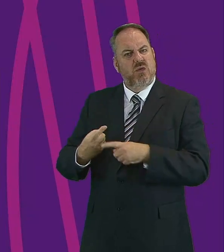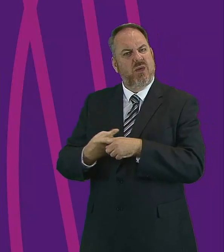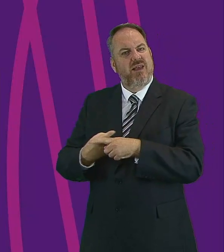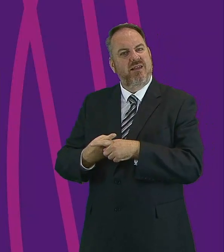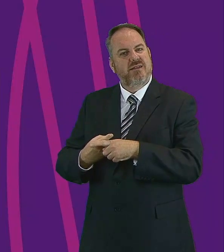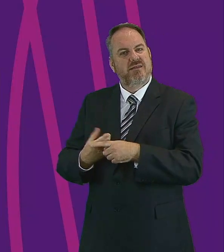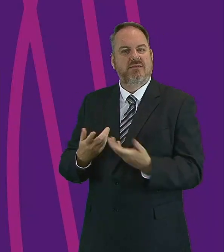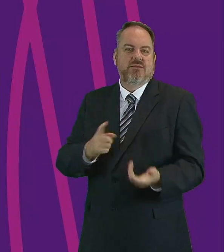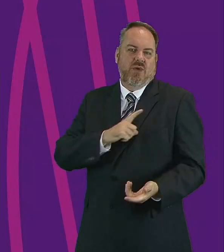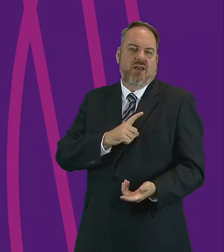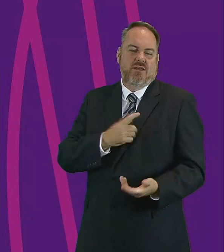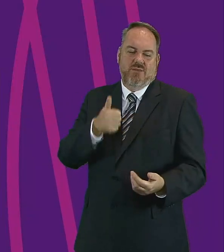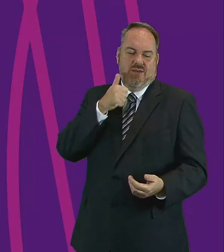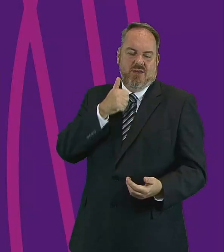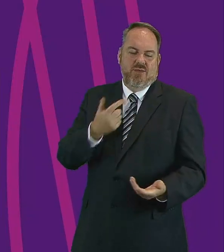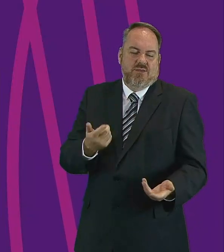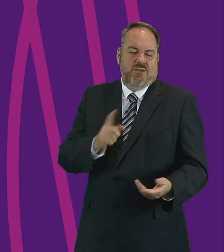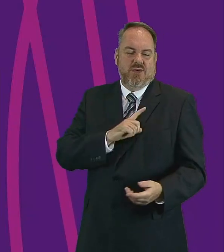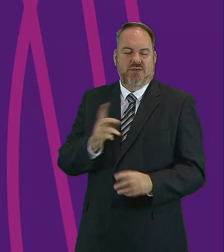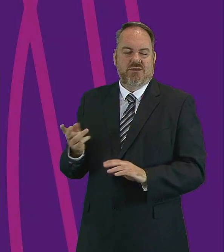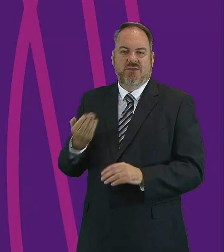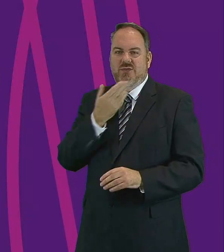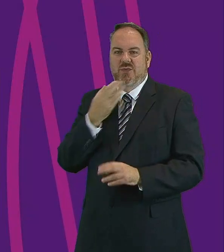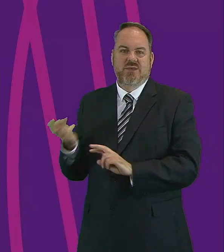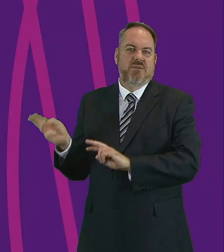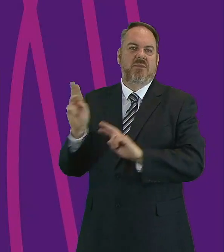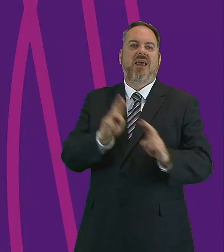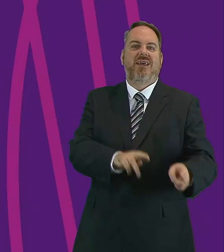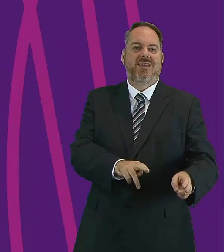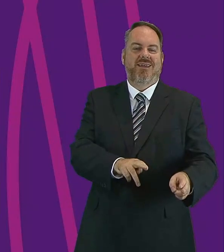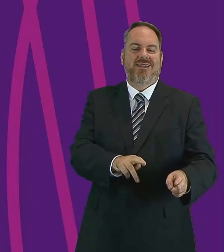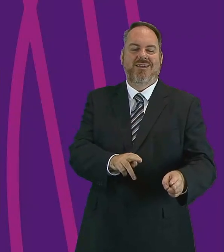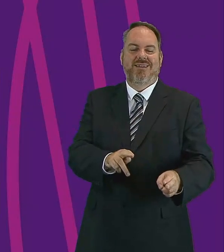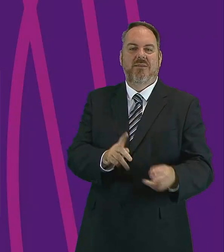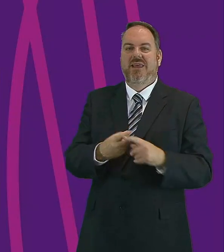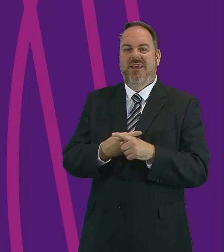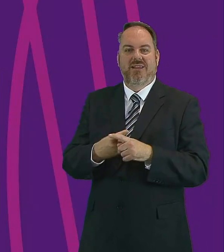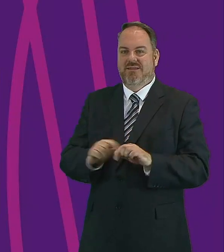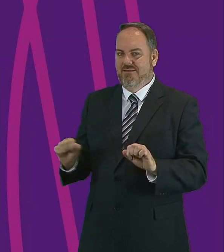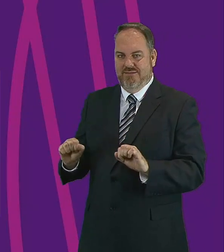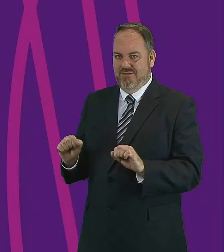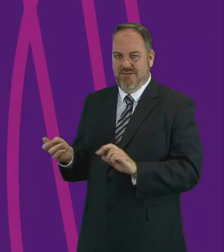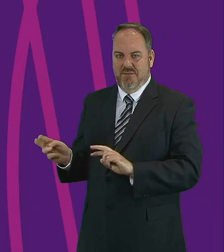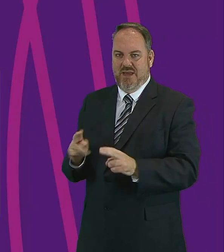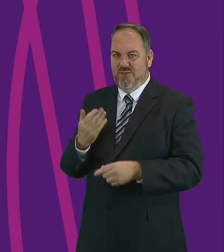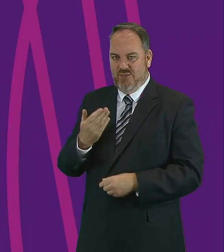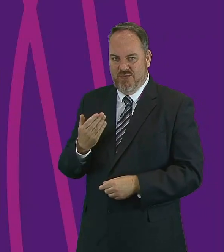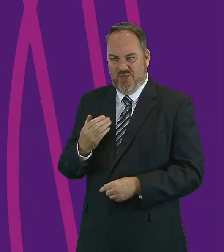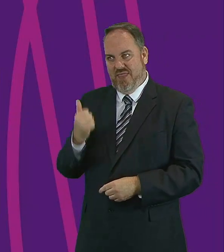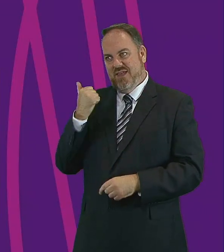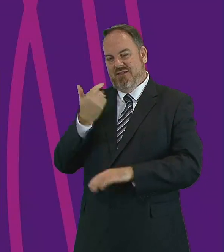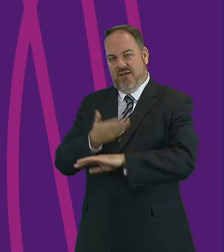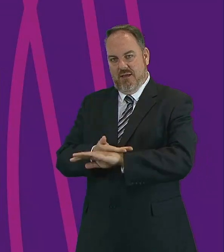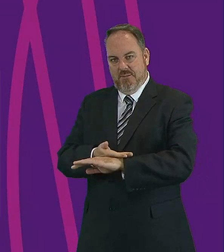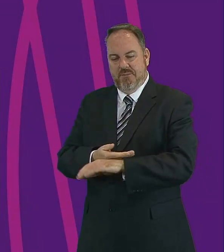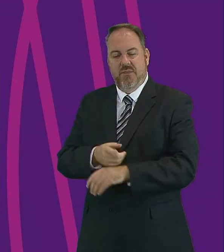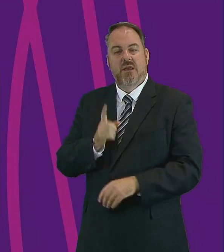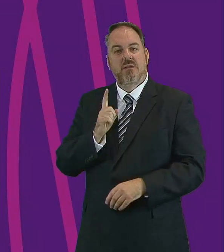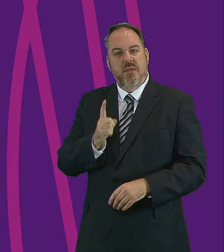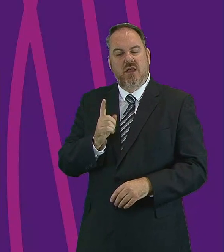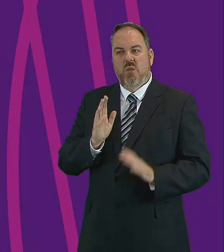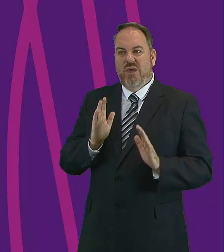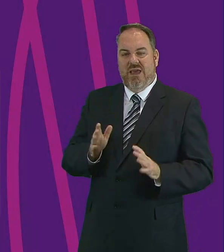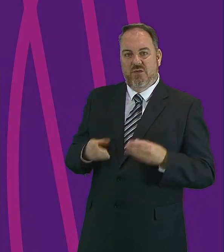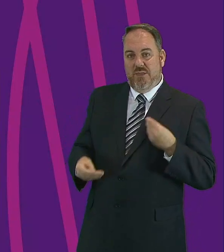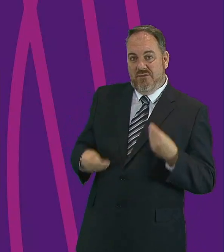be because of our schools going back, so we need to make sure that there is an inbuilt flexibility and contingency to this, and